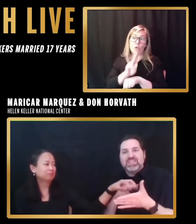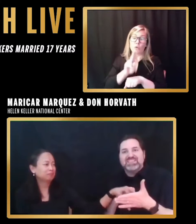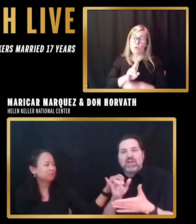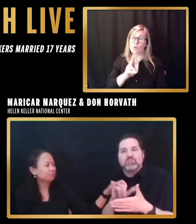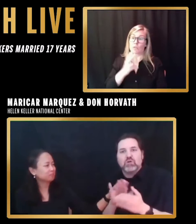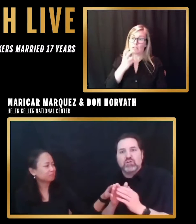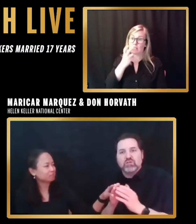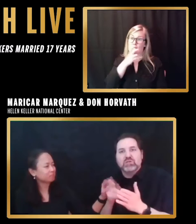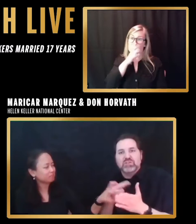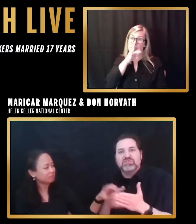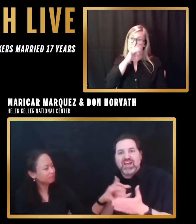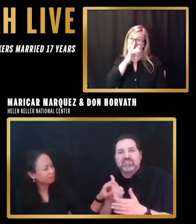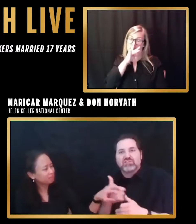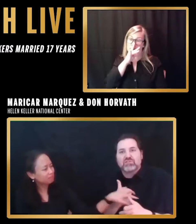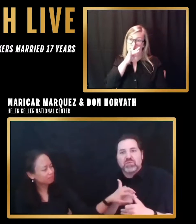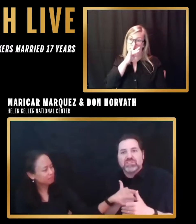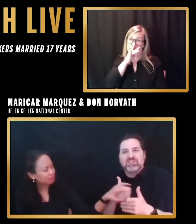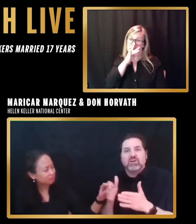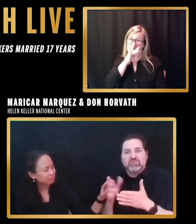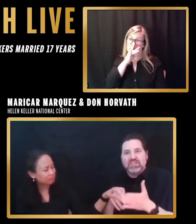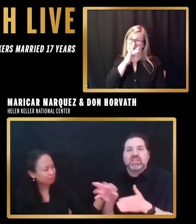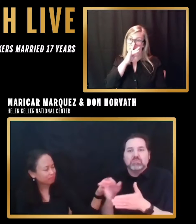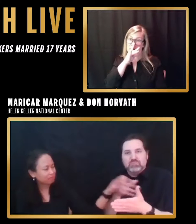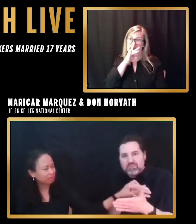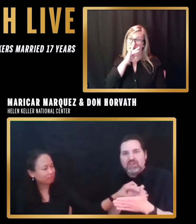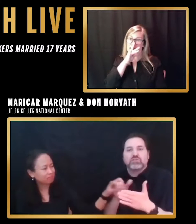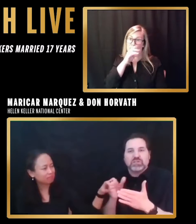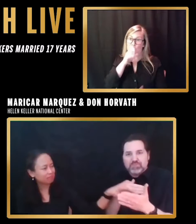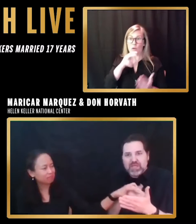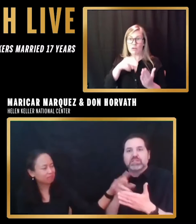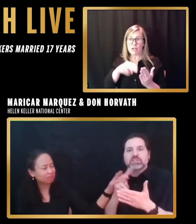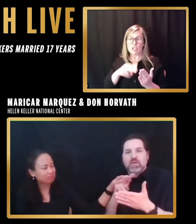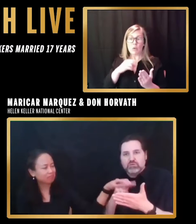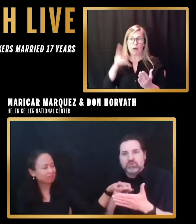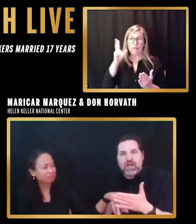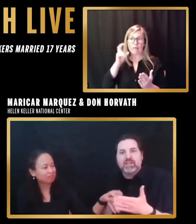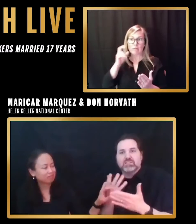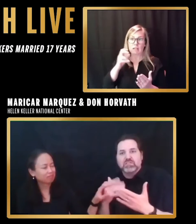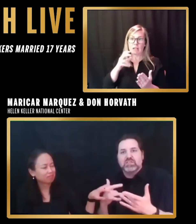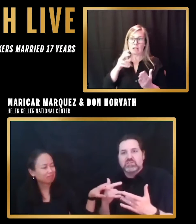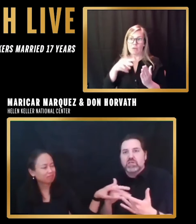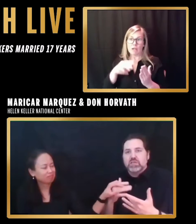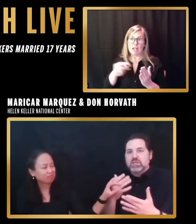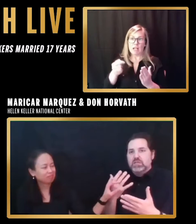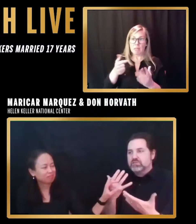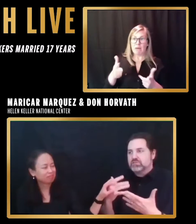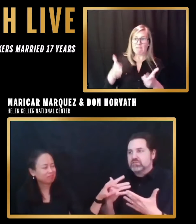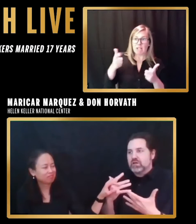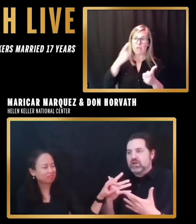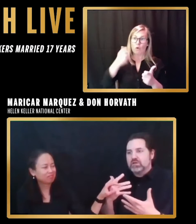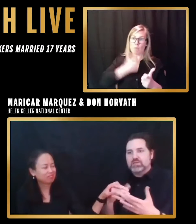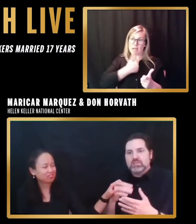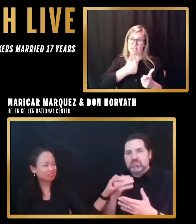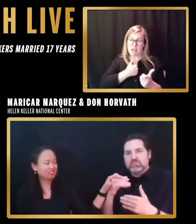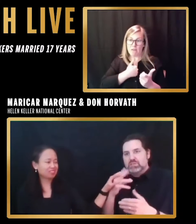can read that book a little bit faster for myself, and I'll turn the page and I'll do that, and it's